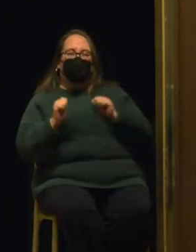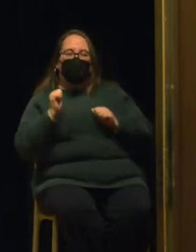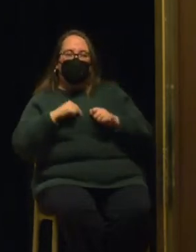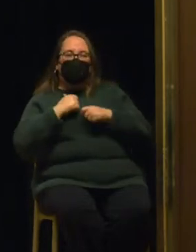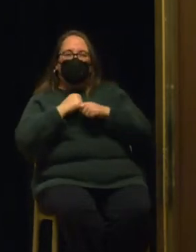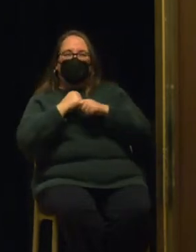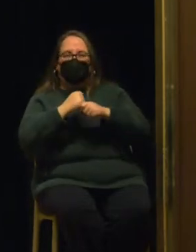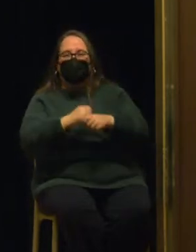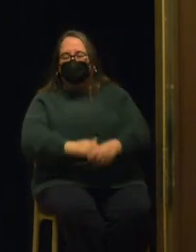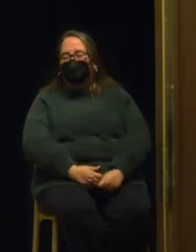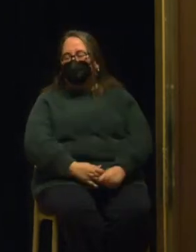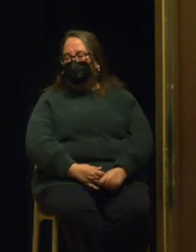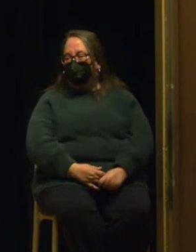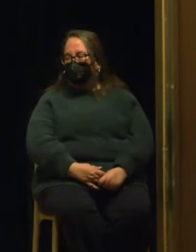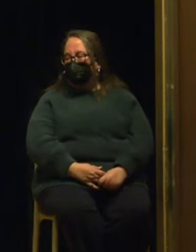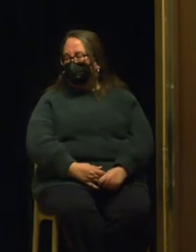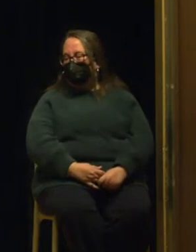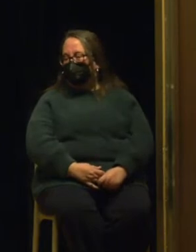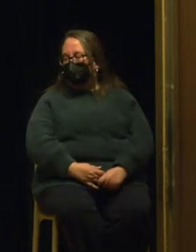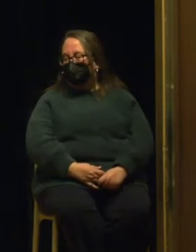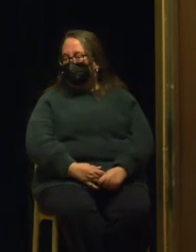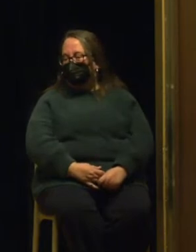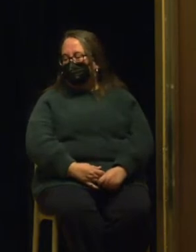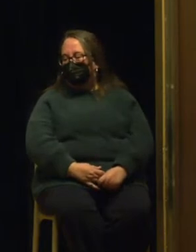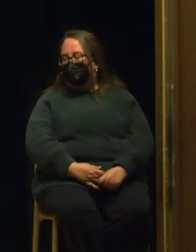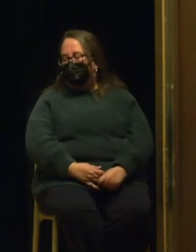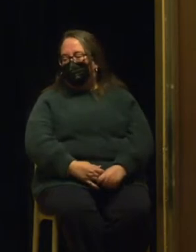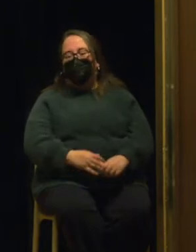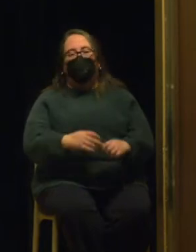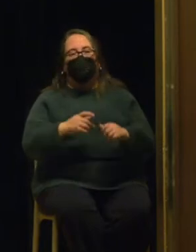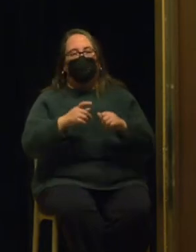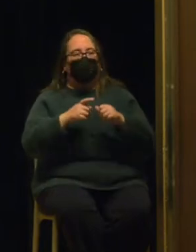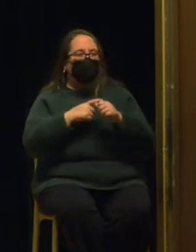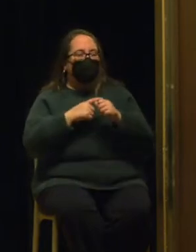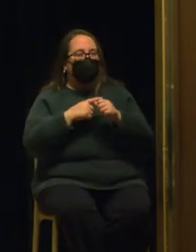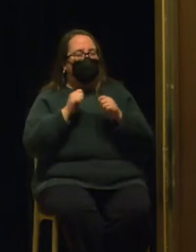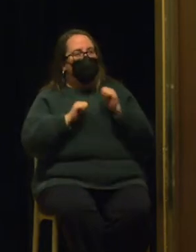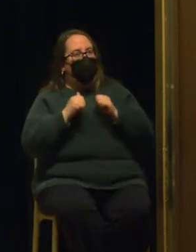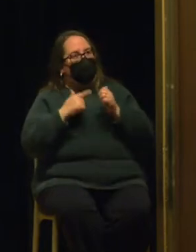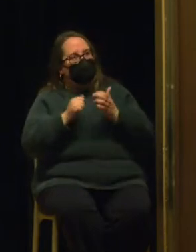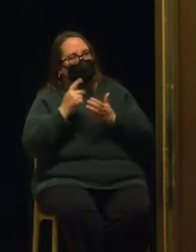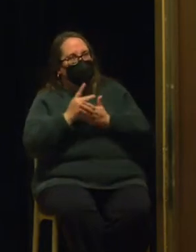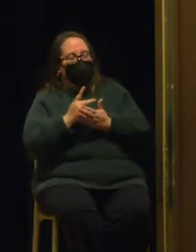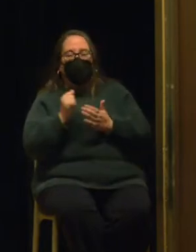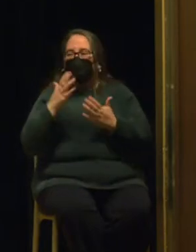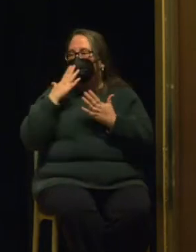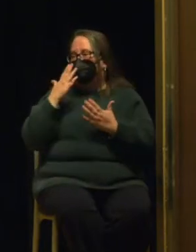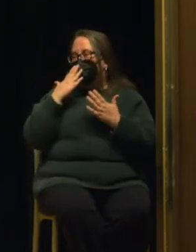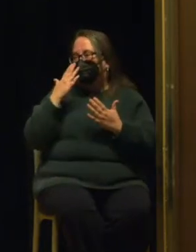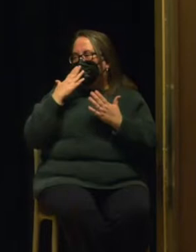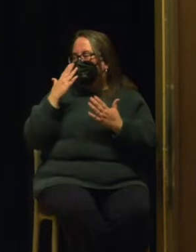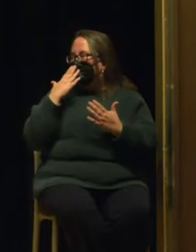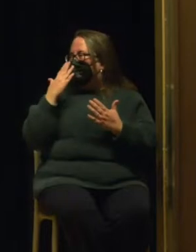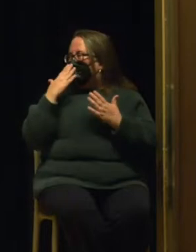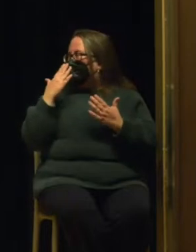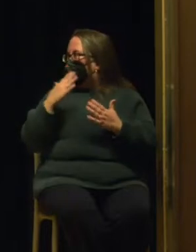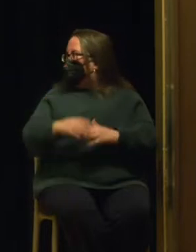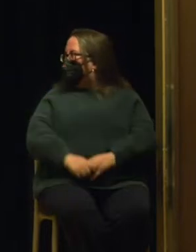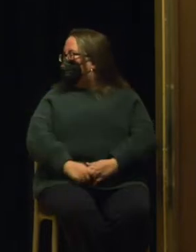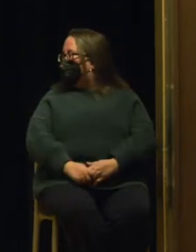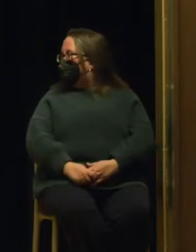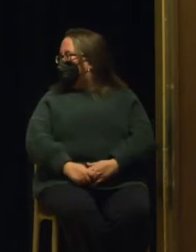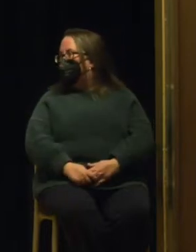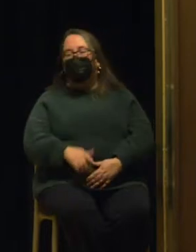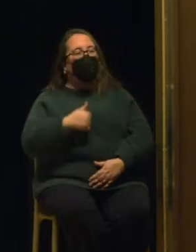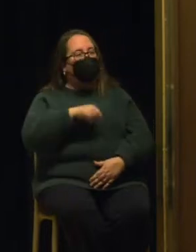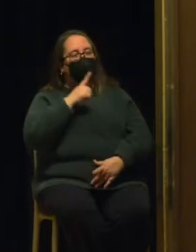Jane. That was the first show I greenlit in the room. Well, thank you. Yeah, I loved it so much. And I related to